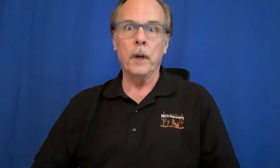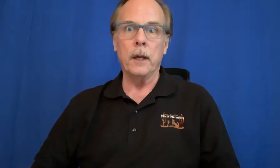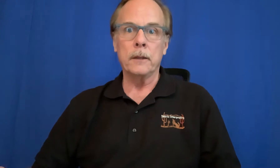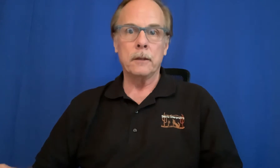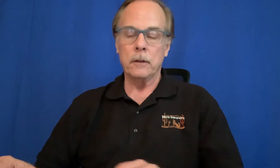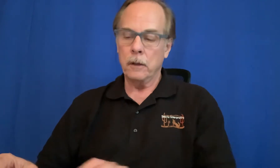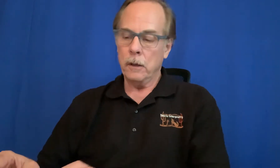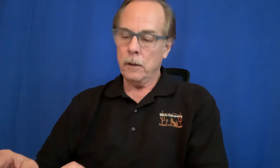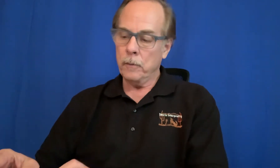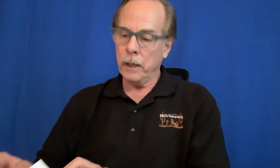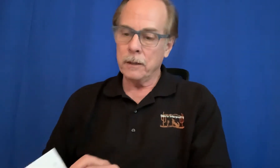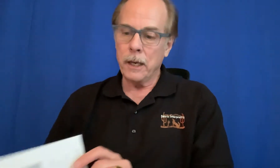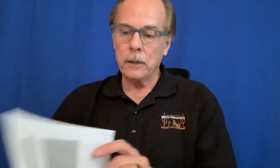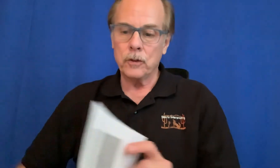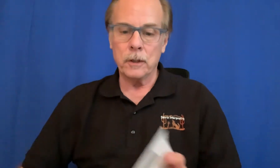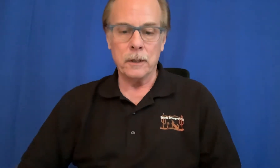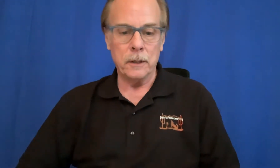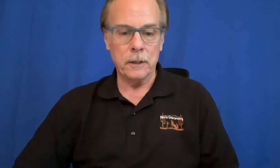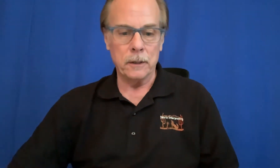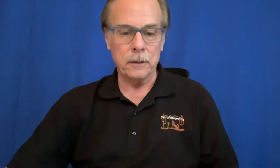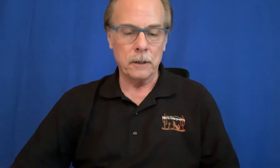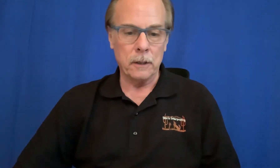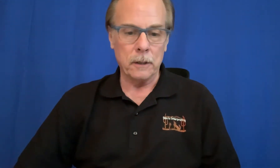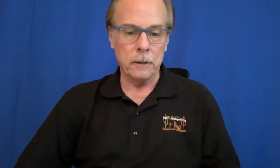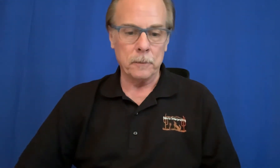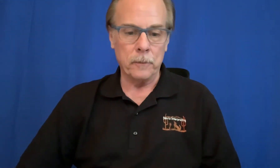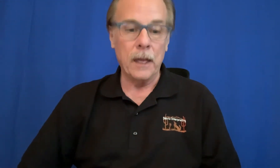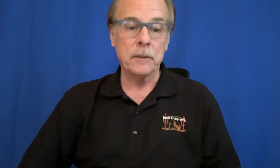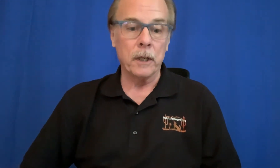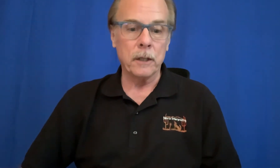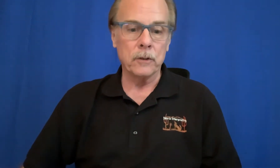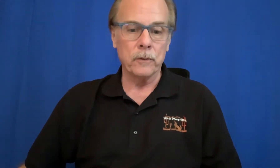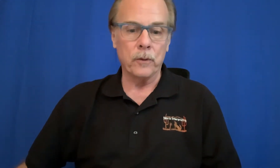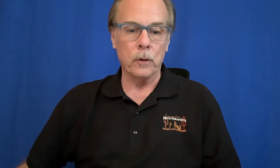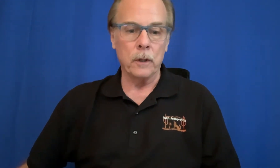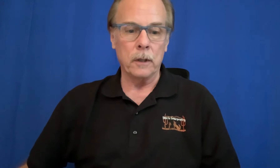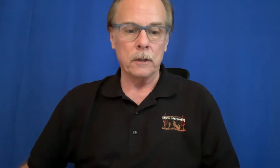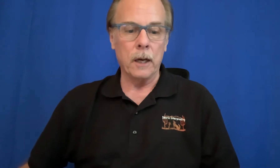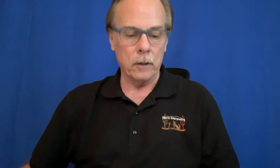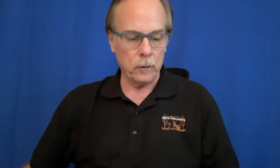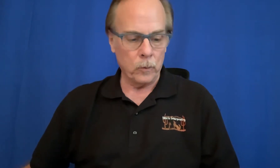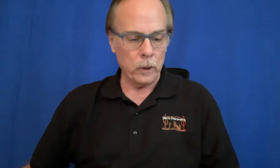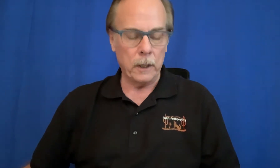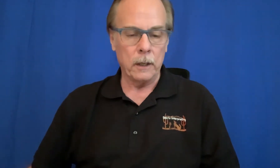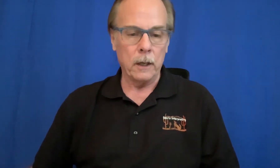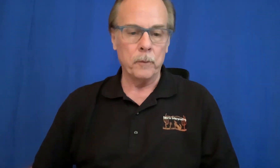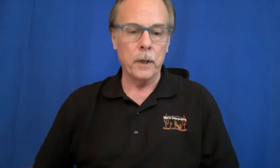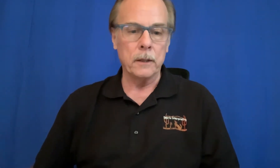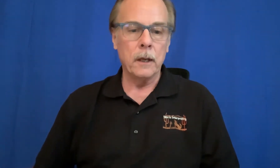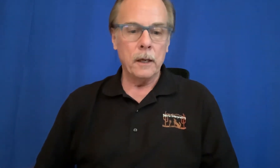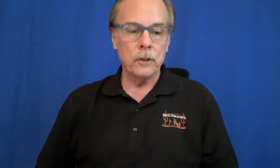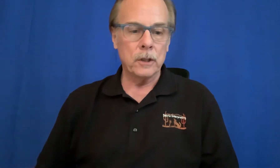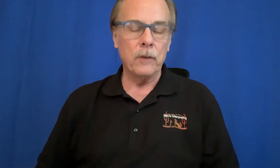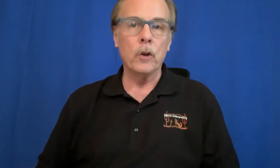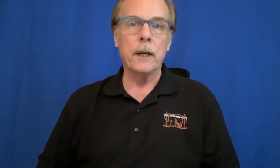But my intention is, that's my intention for the dialogue on 199. But just to give you an idea of